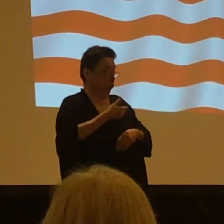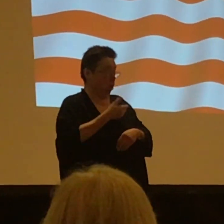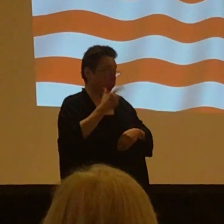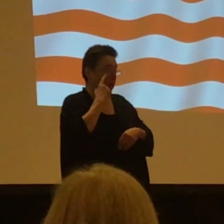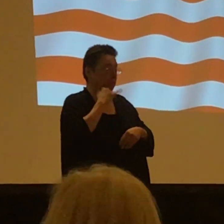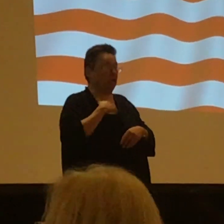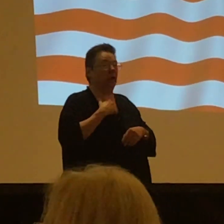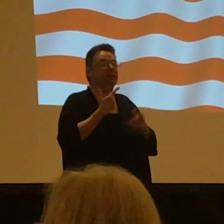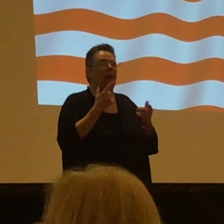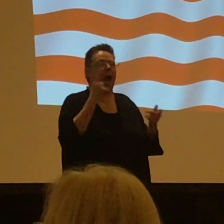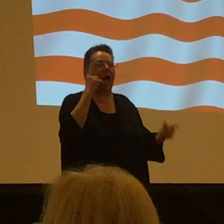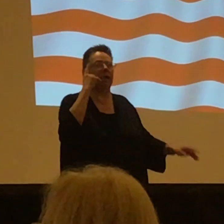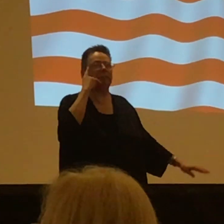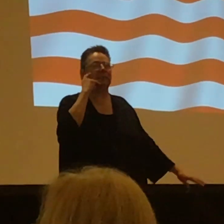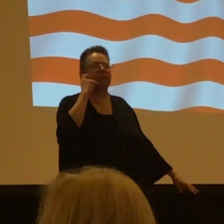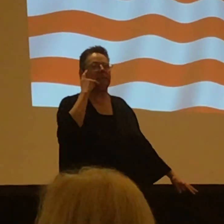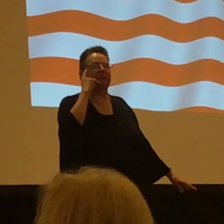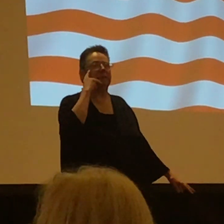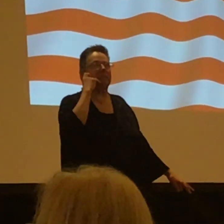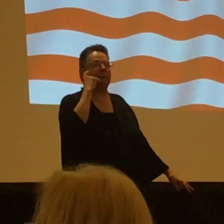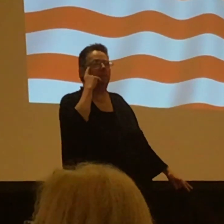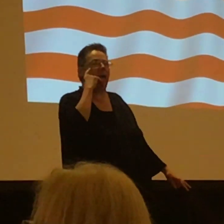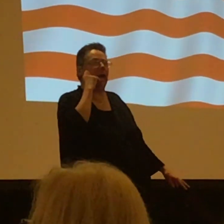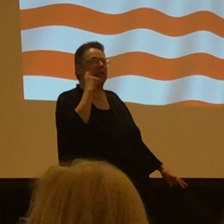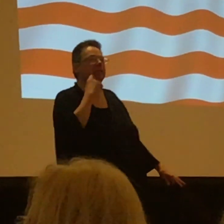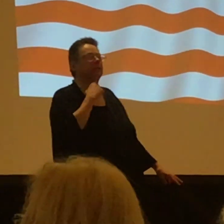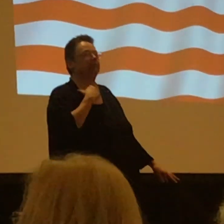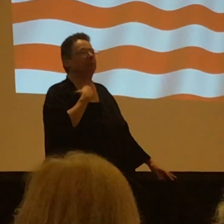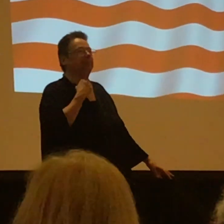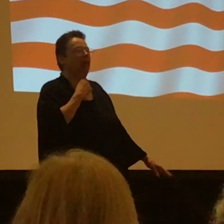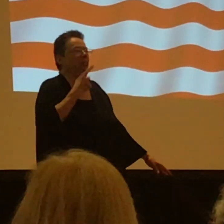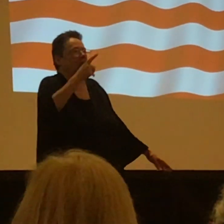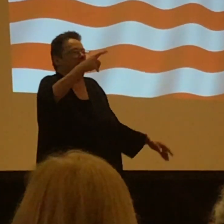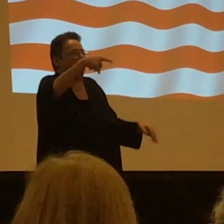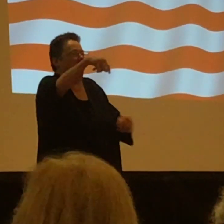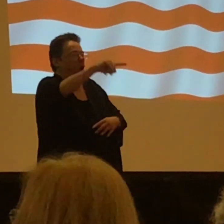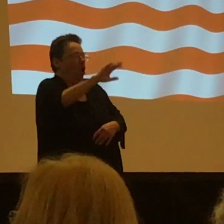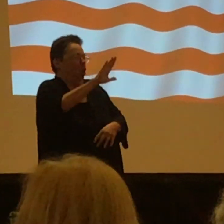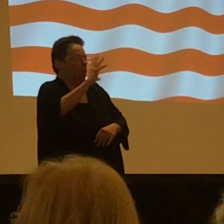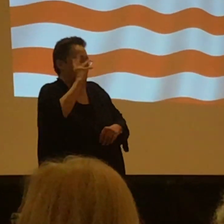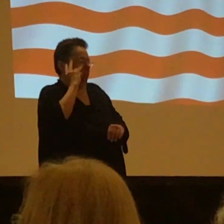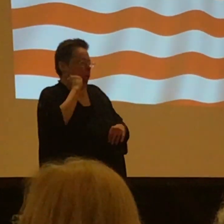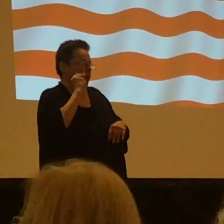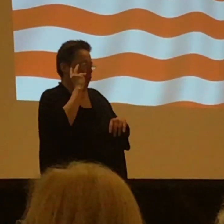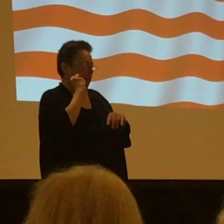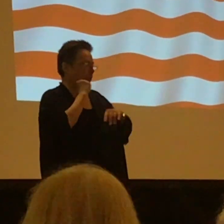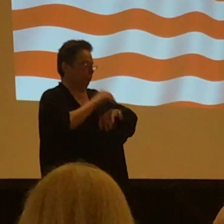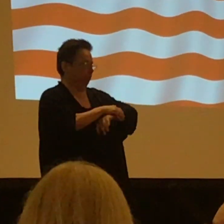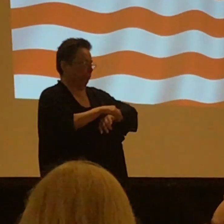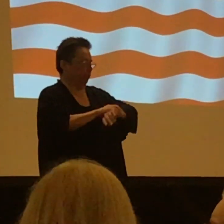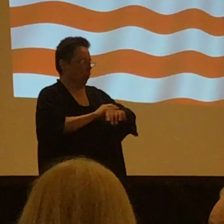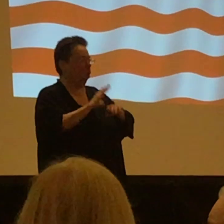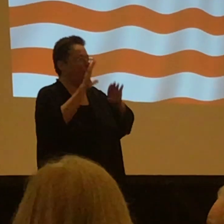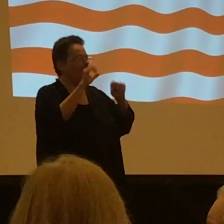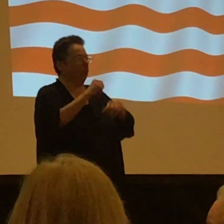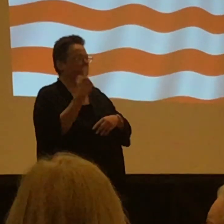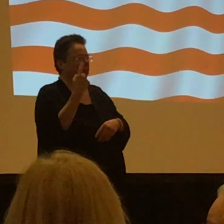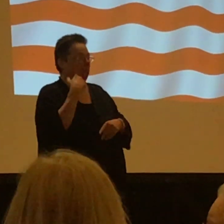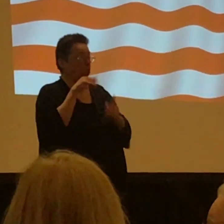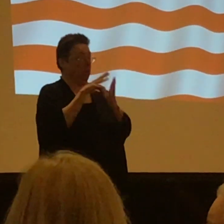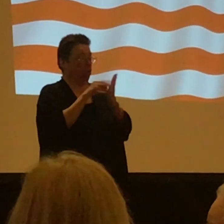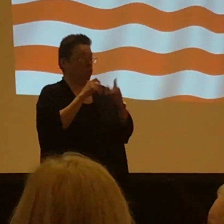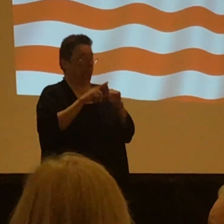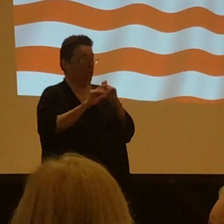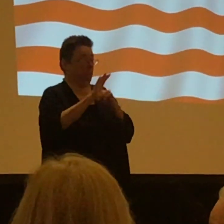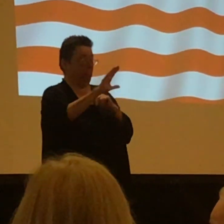because I suspect that maybe their experience would be something that we can learn